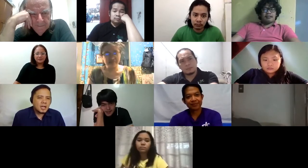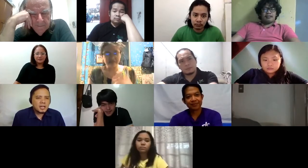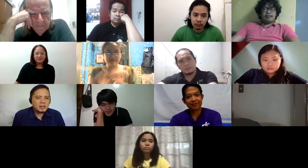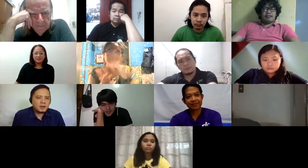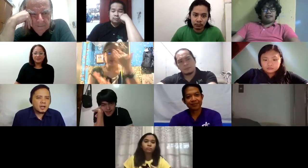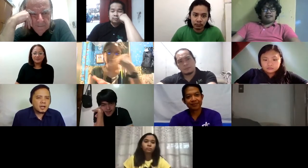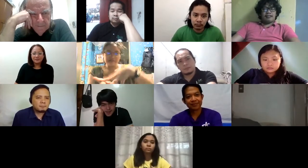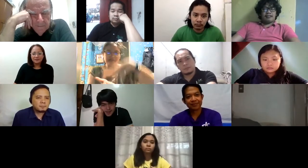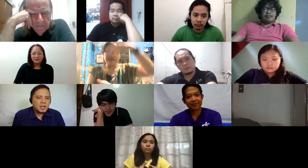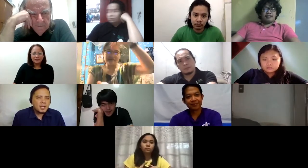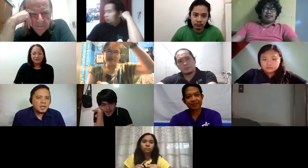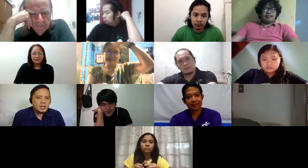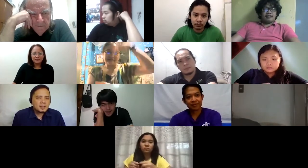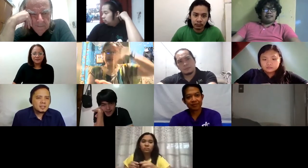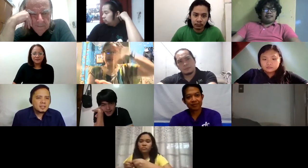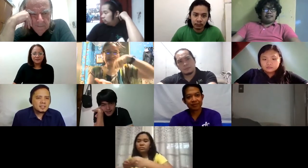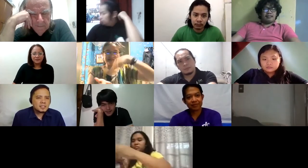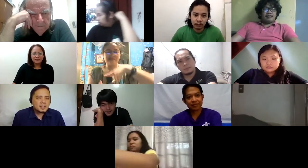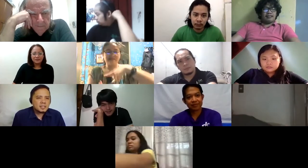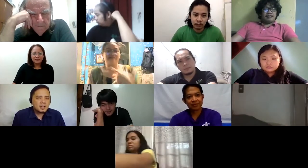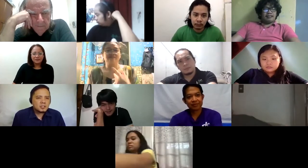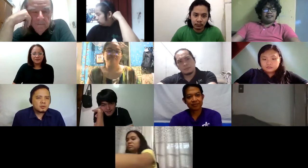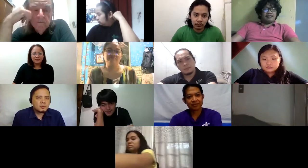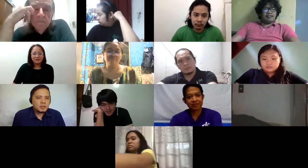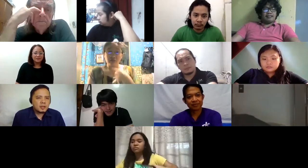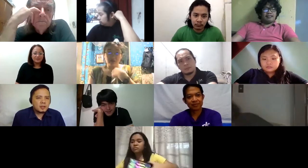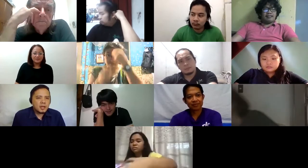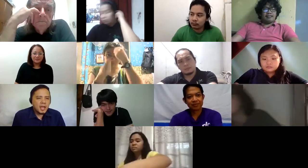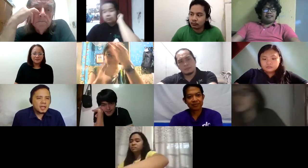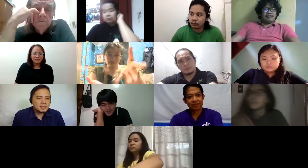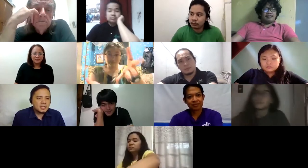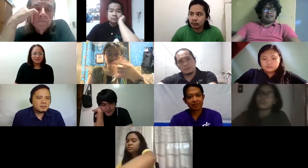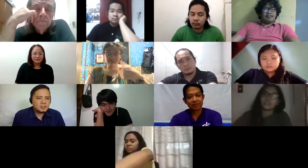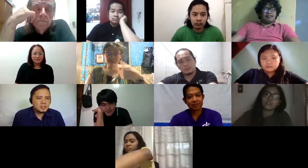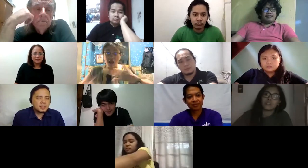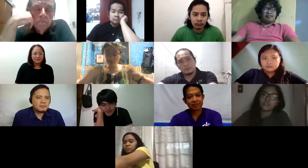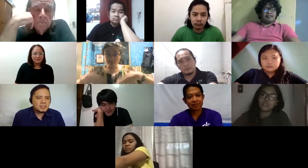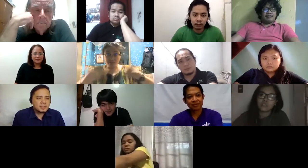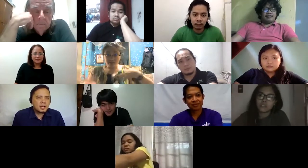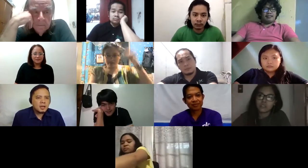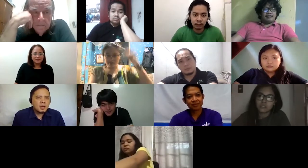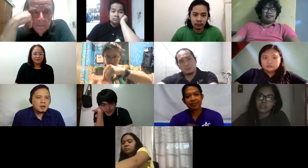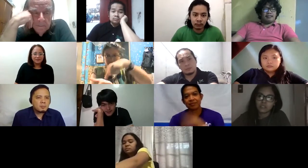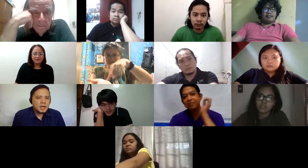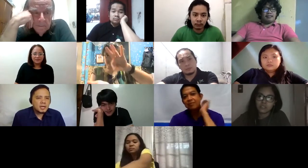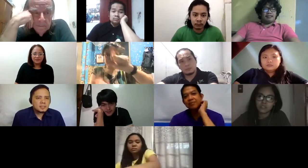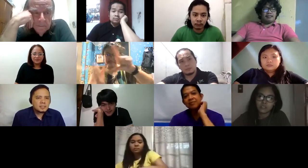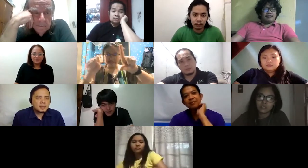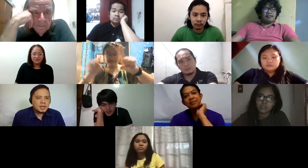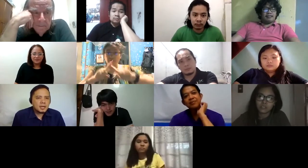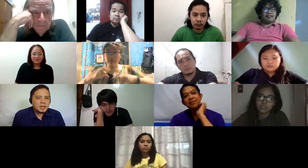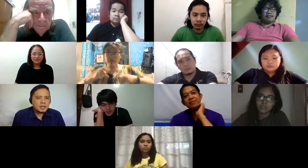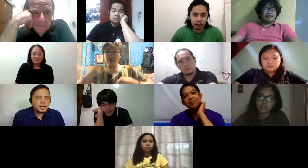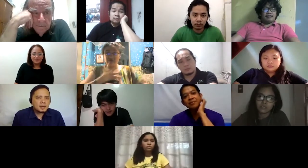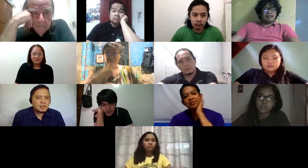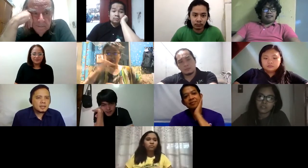of a sensitivity issue with ASL versus FSL, but